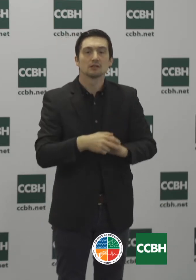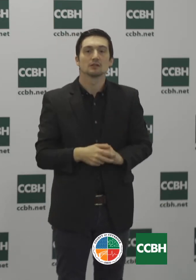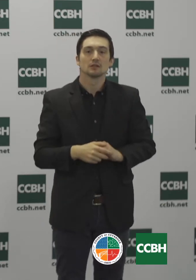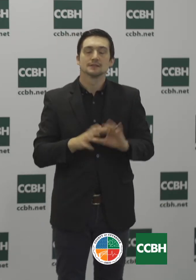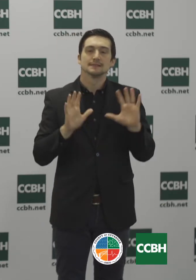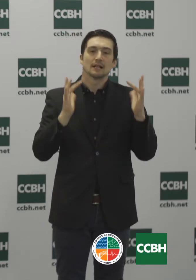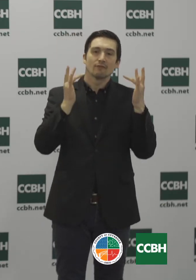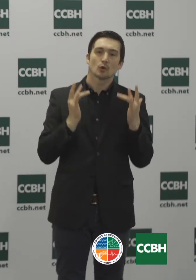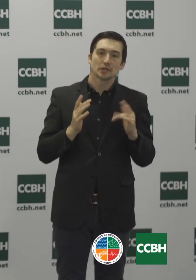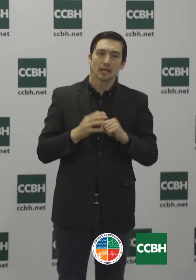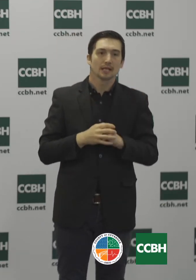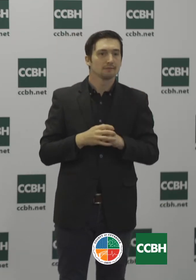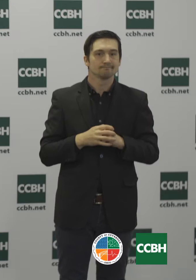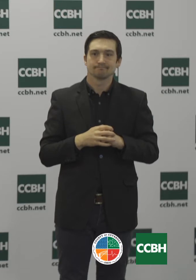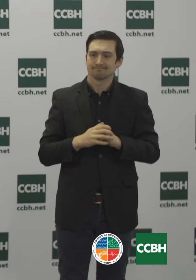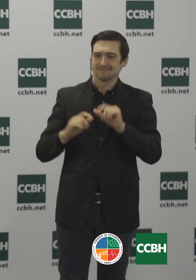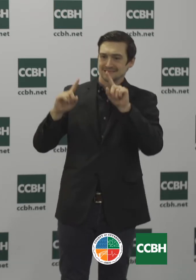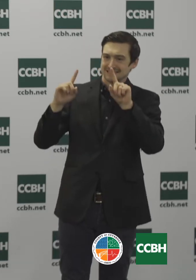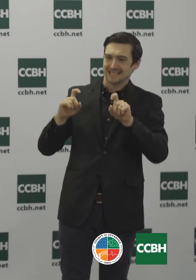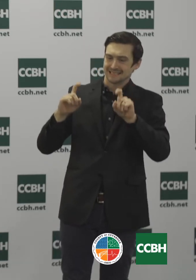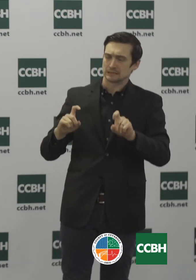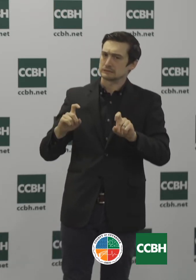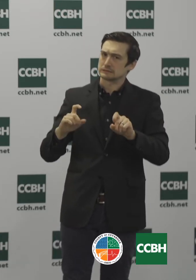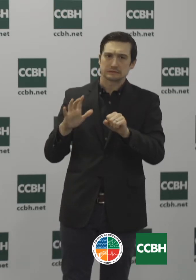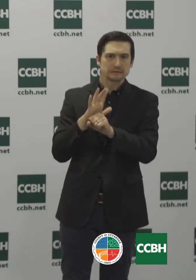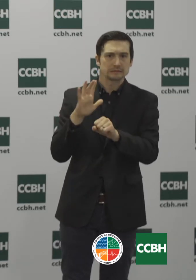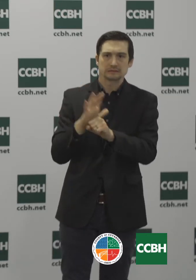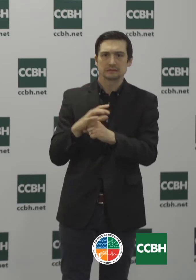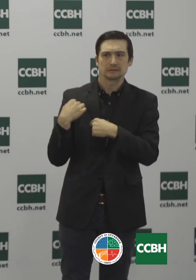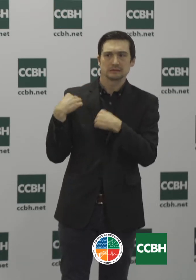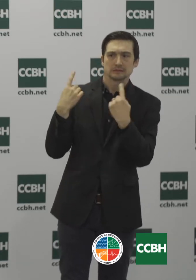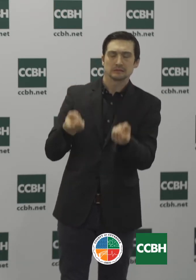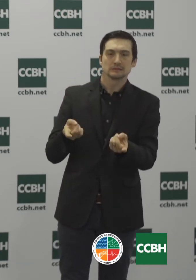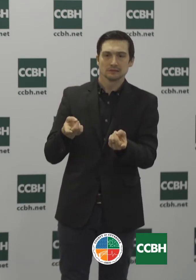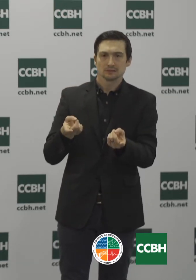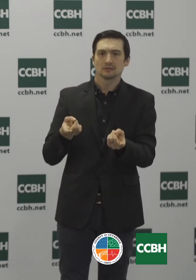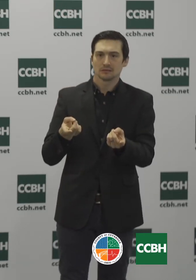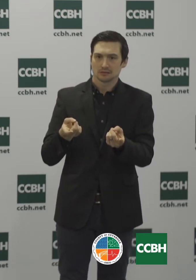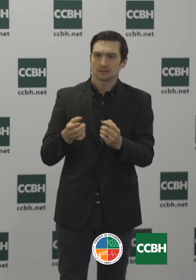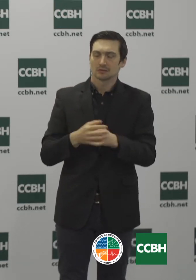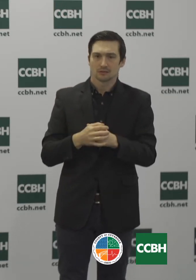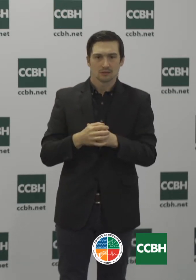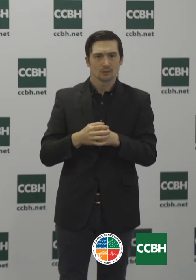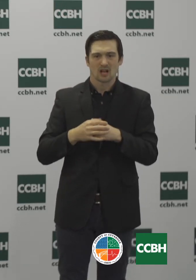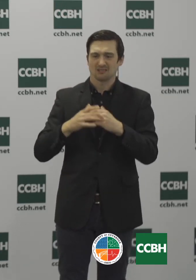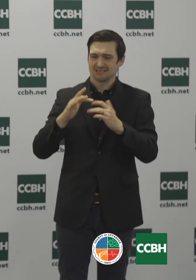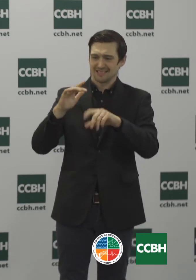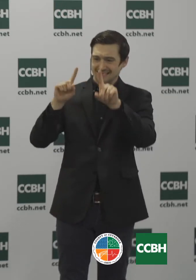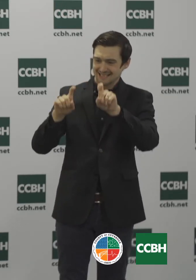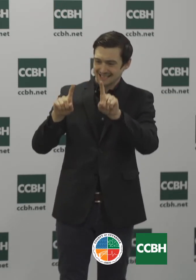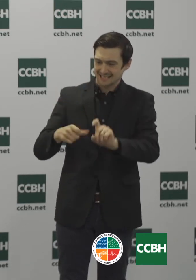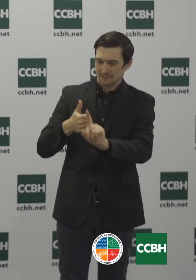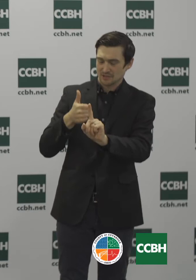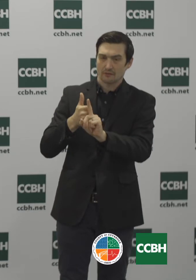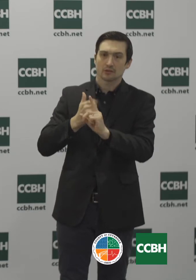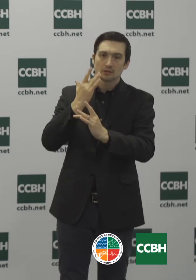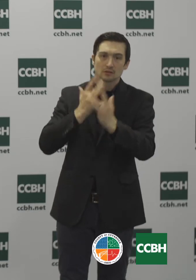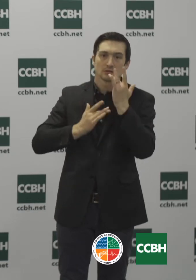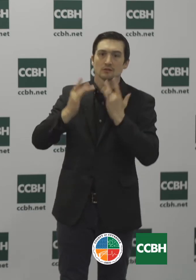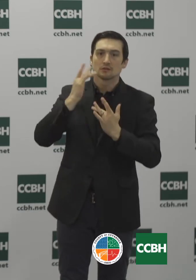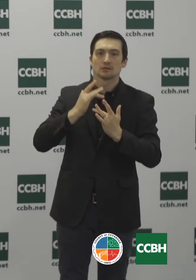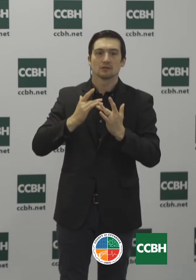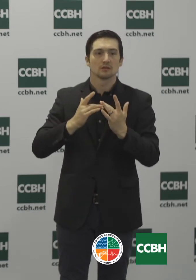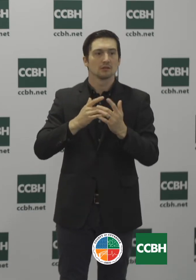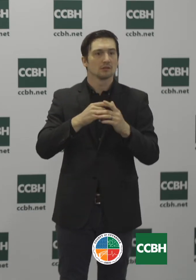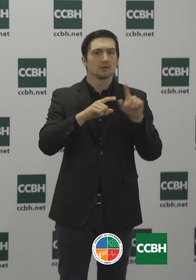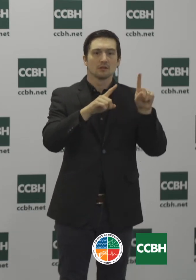Unfortunately, we've not been able to do the testing that we need. There's been a terrible shortage of tests, shortage of